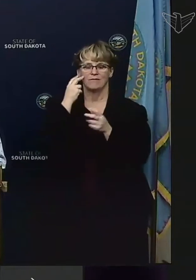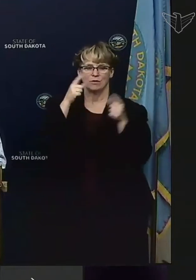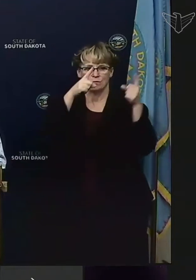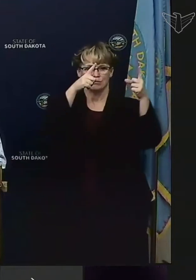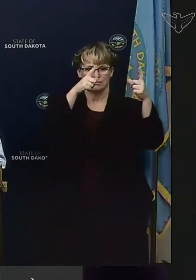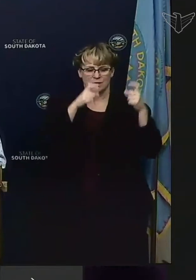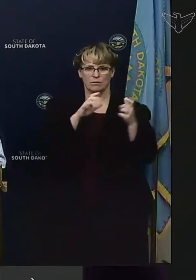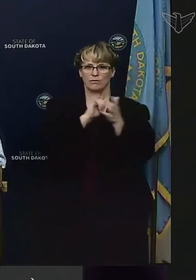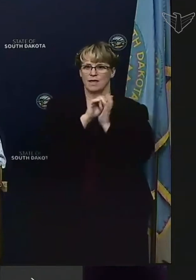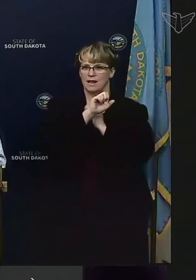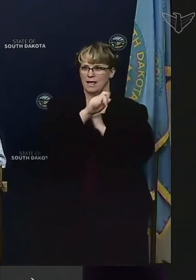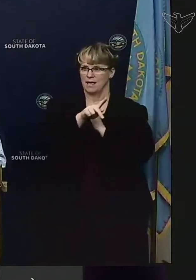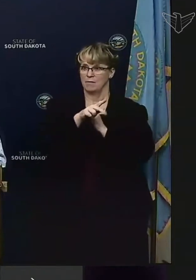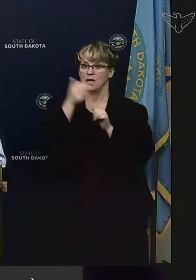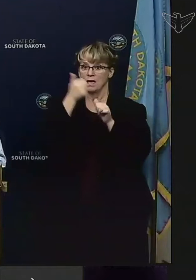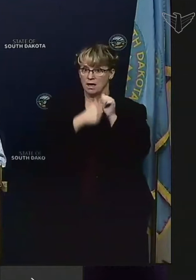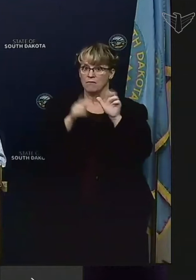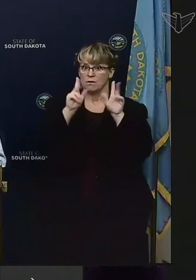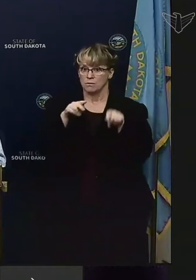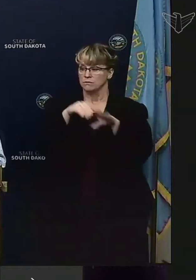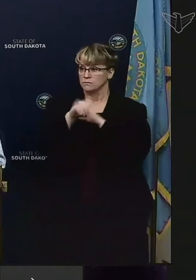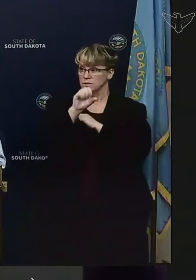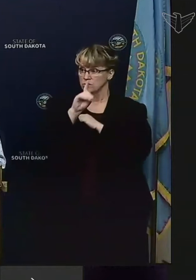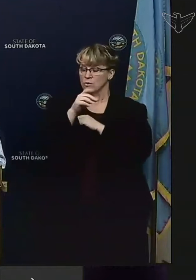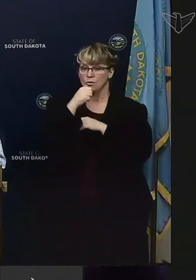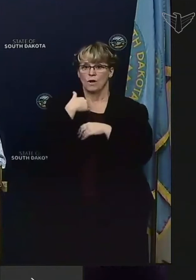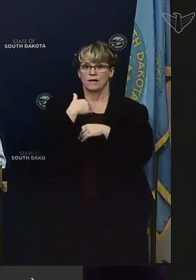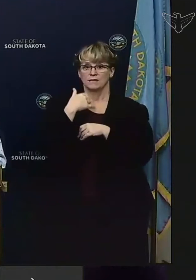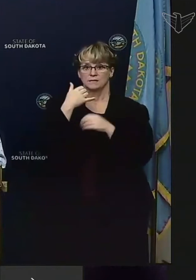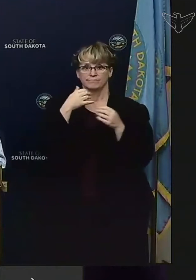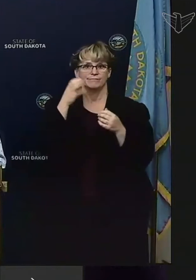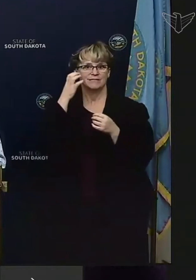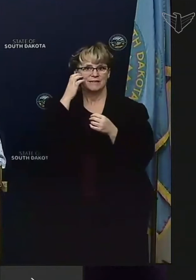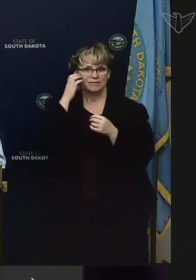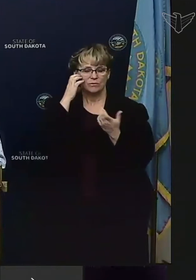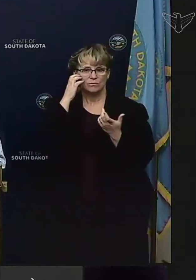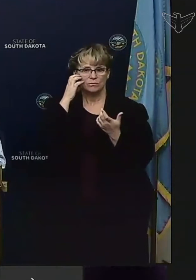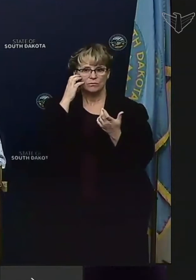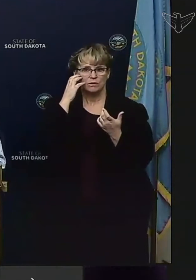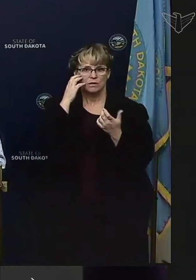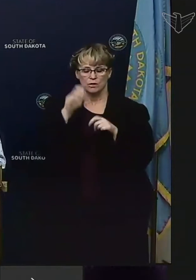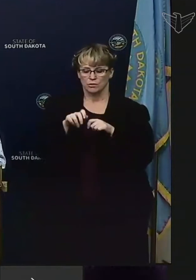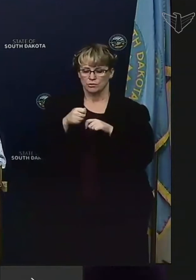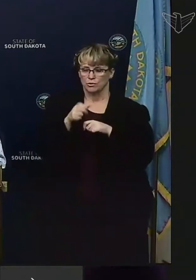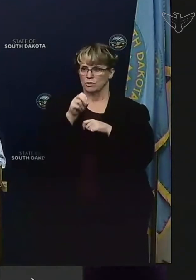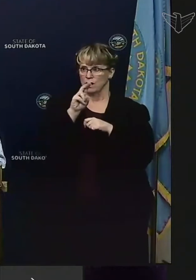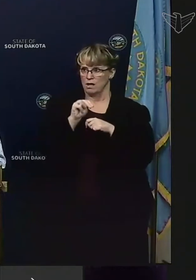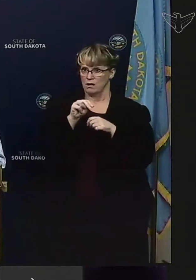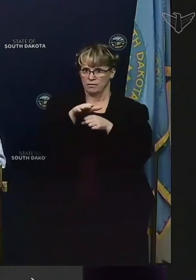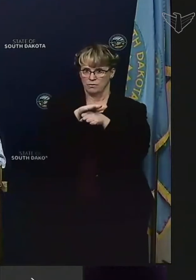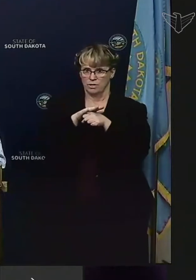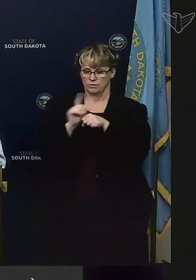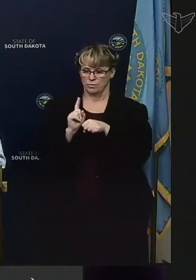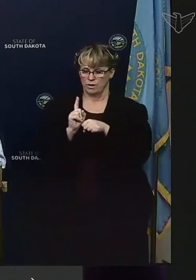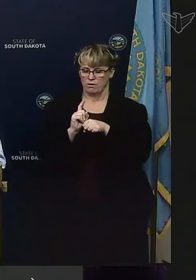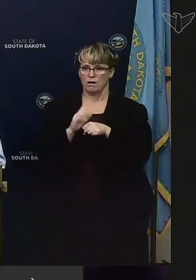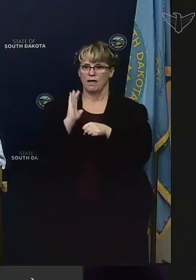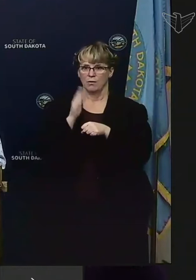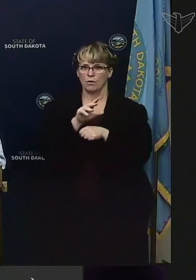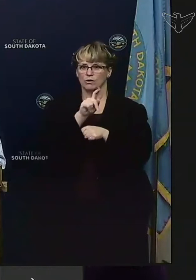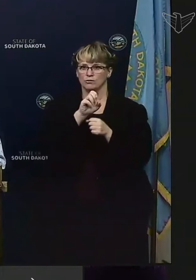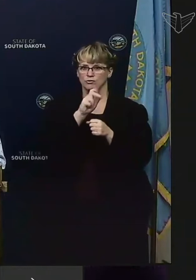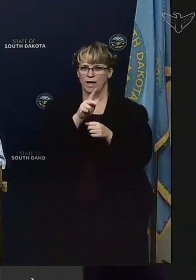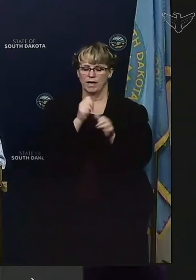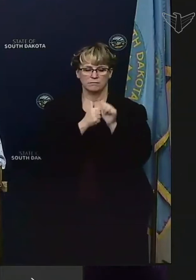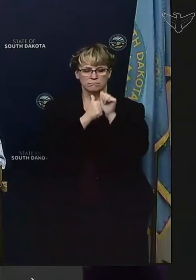download that app, every single person in South Dakota that has a cell phone, and turn on the location services on it, it will track